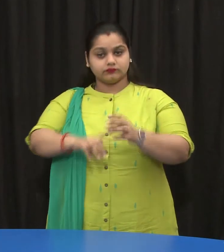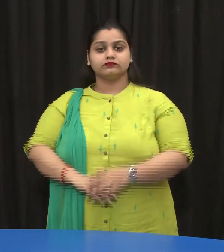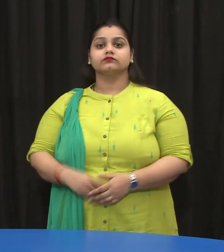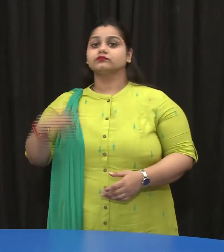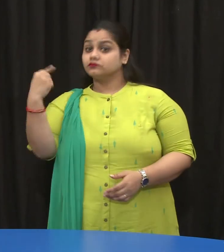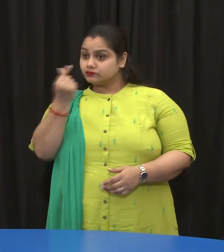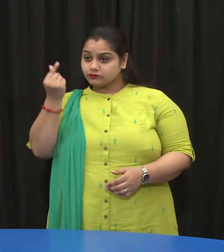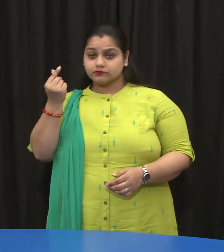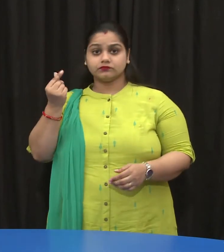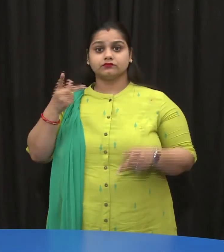using editing format.